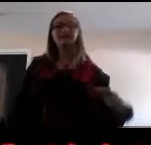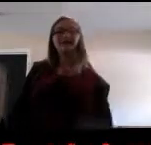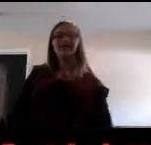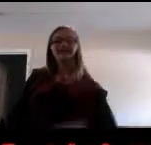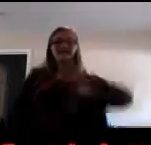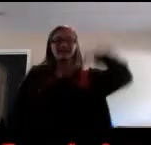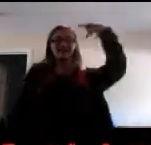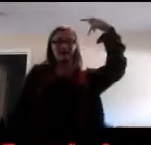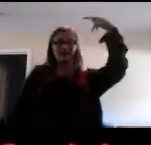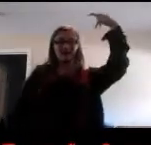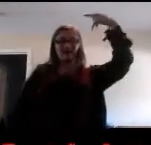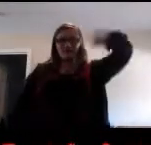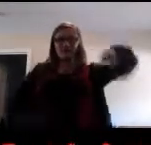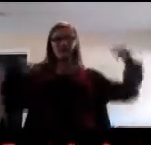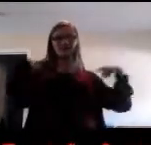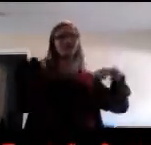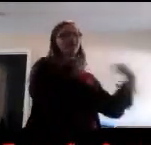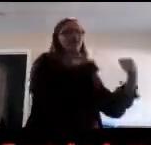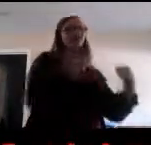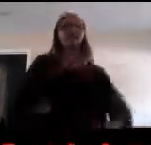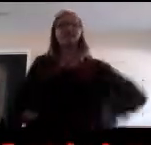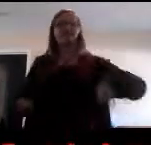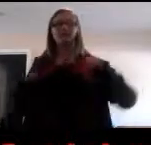take me harder than another man